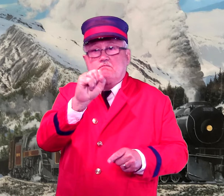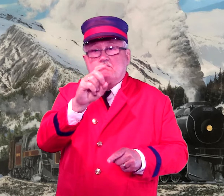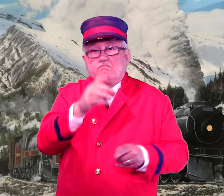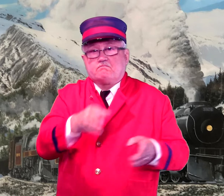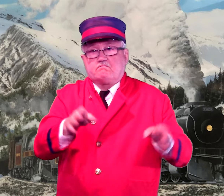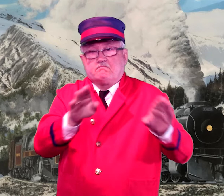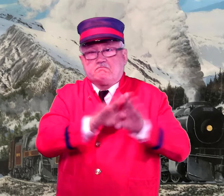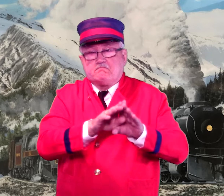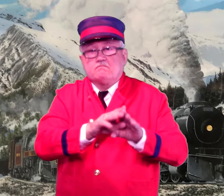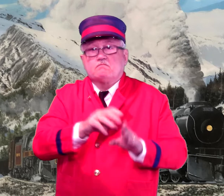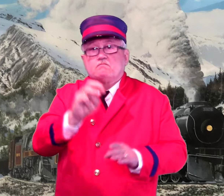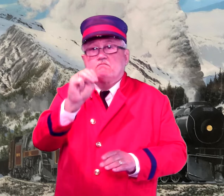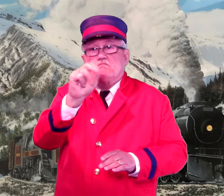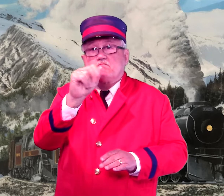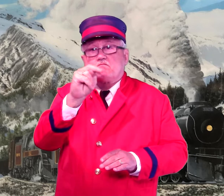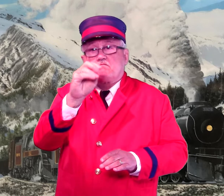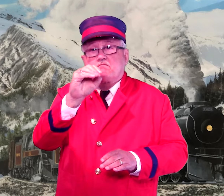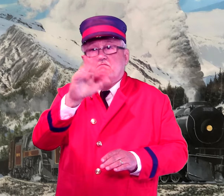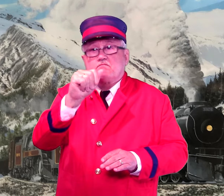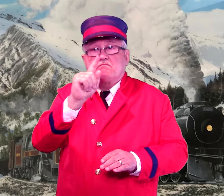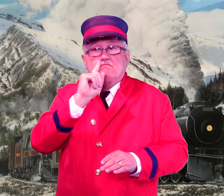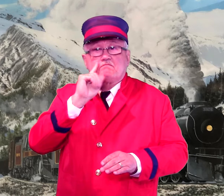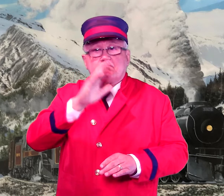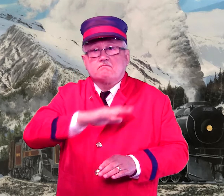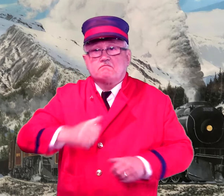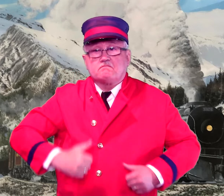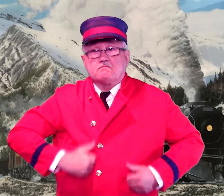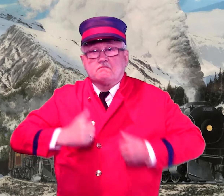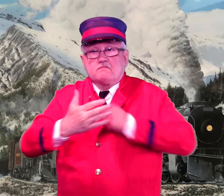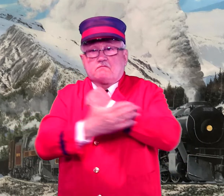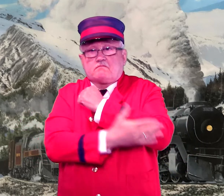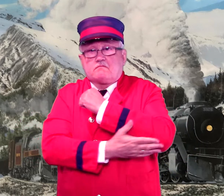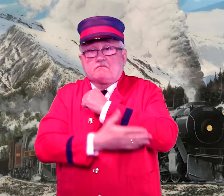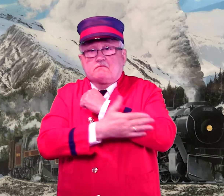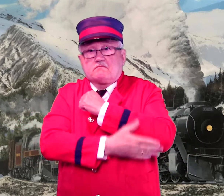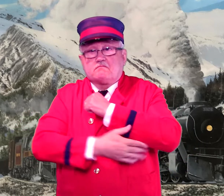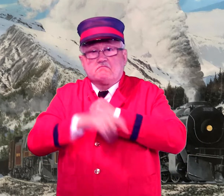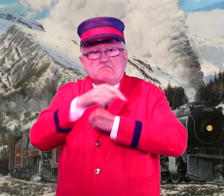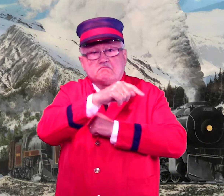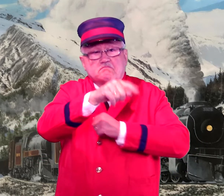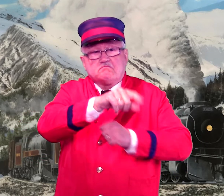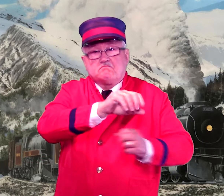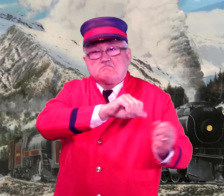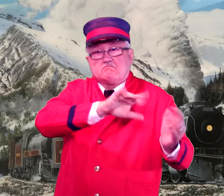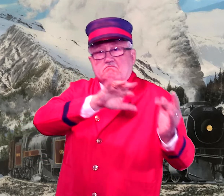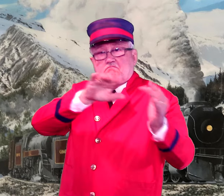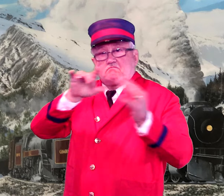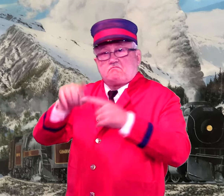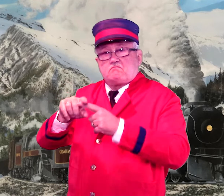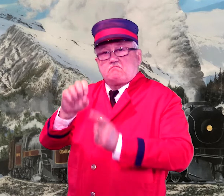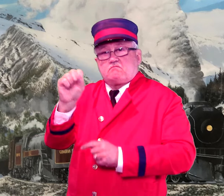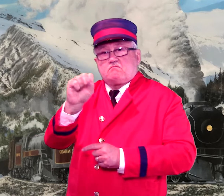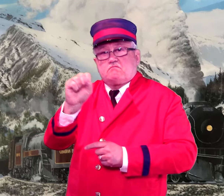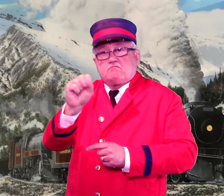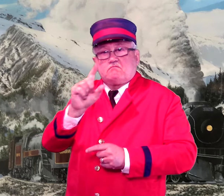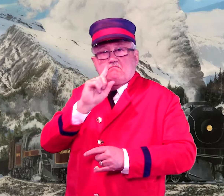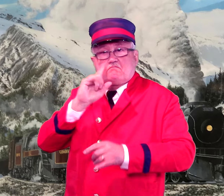Deaf closing, they made arrangements for the deaf students from rural Manitoba to attend to the Saskatchewan School for the